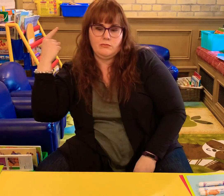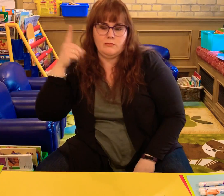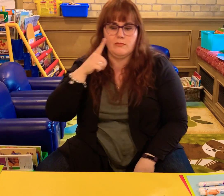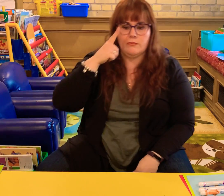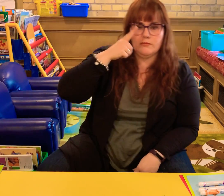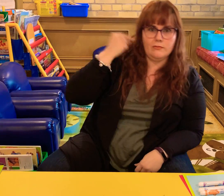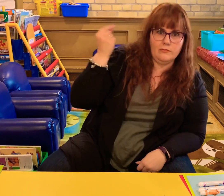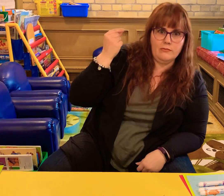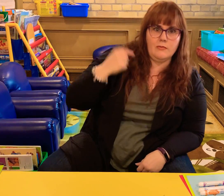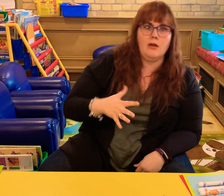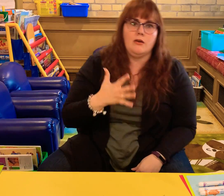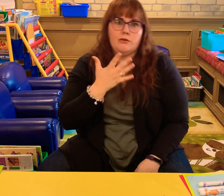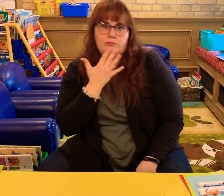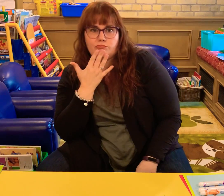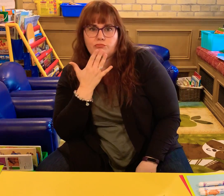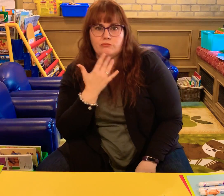Great. Great.